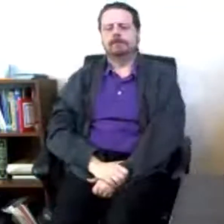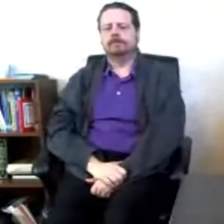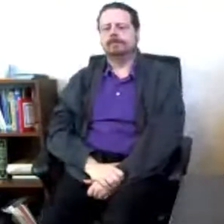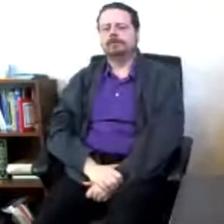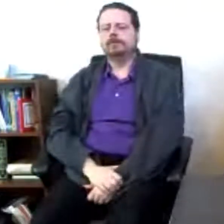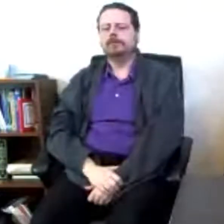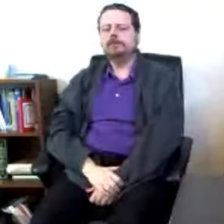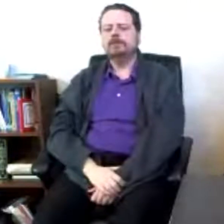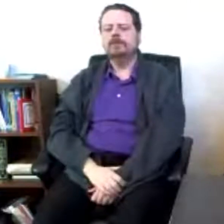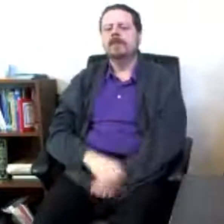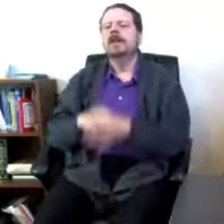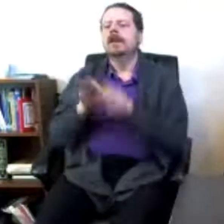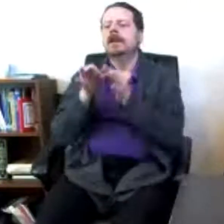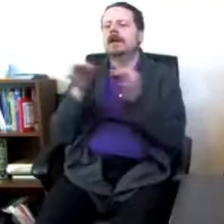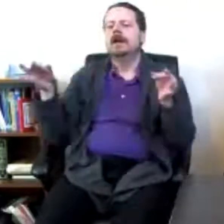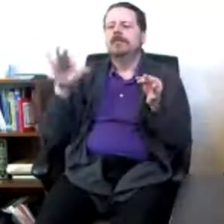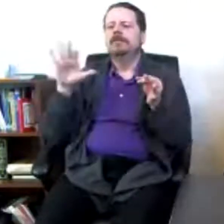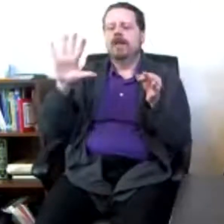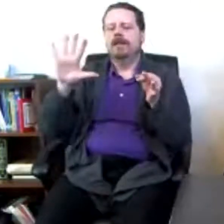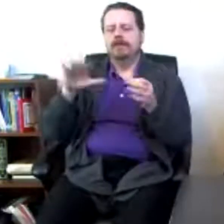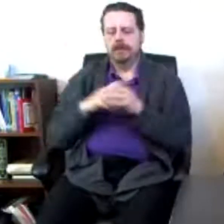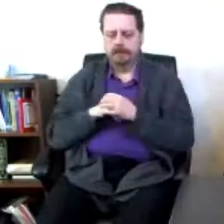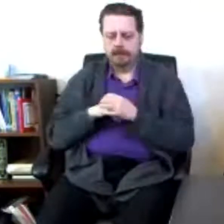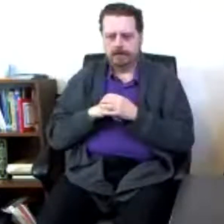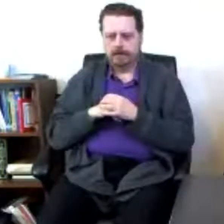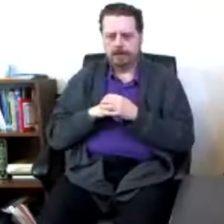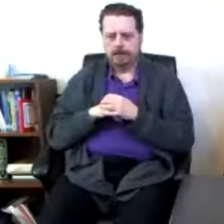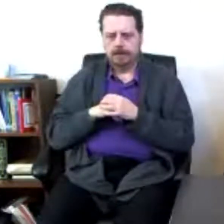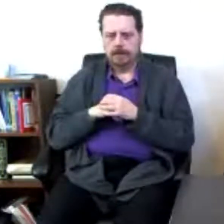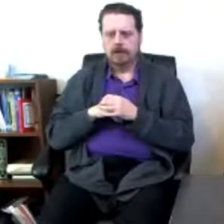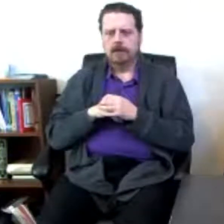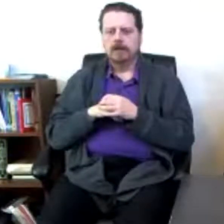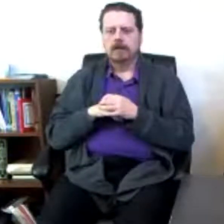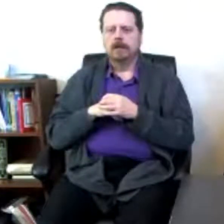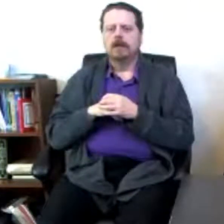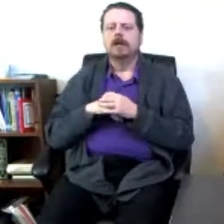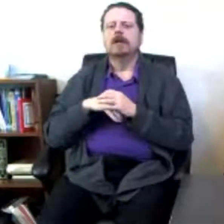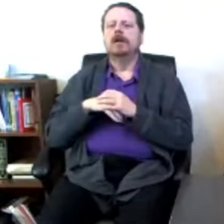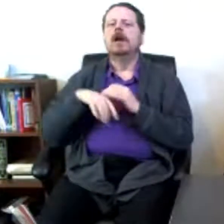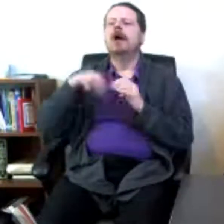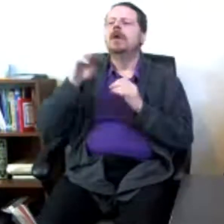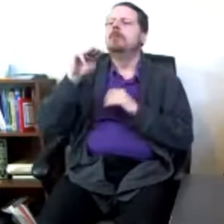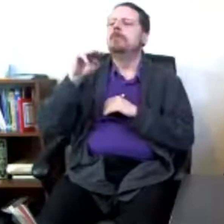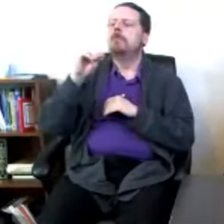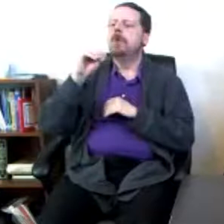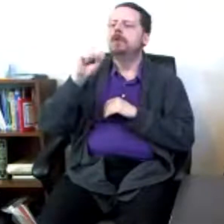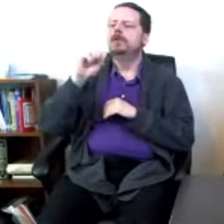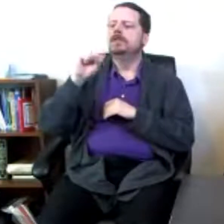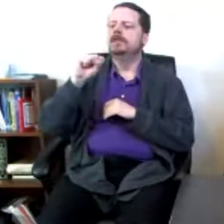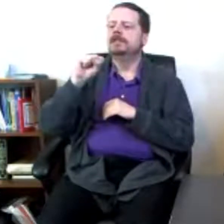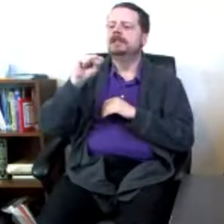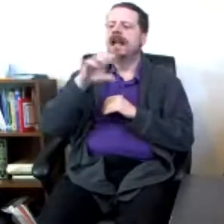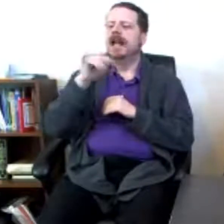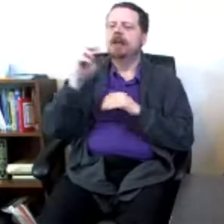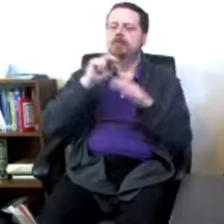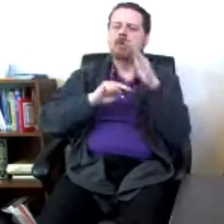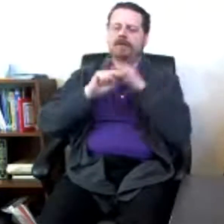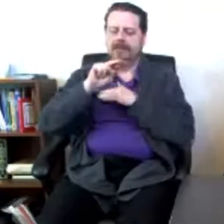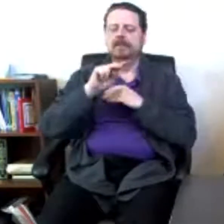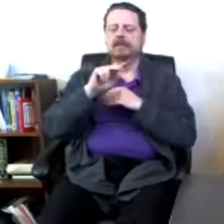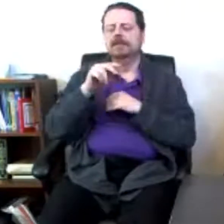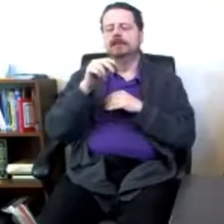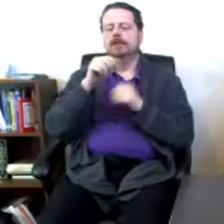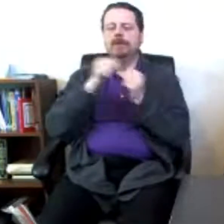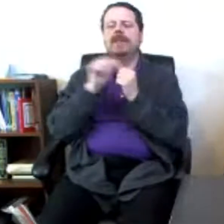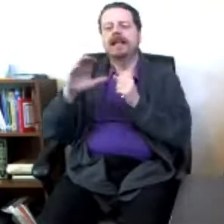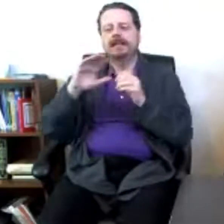Then it goes on ayah number 5 to give us part of the story of Prophet Moses and his people. So it